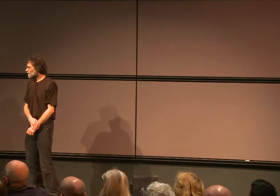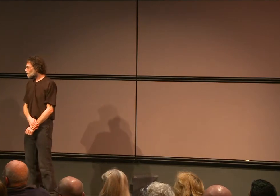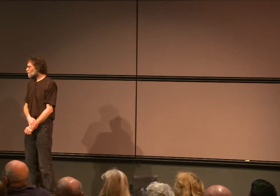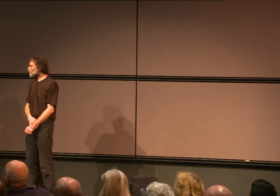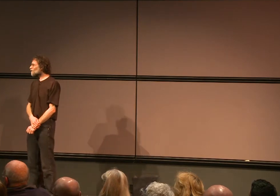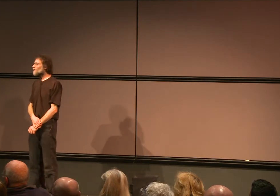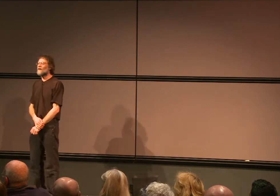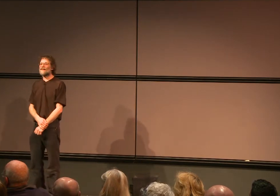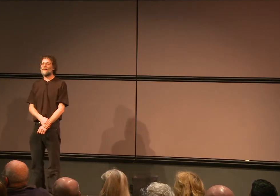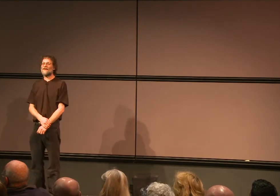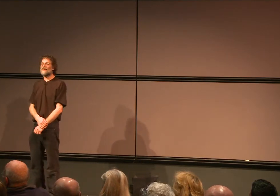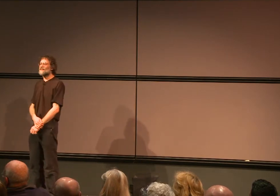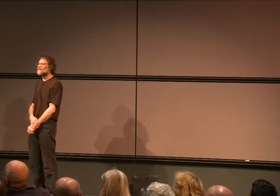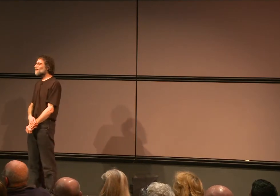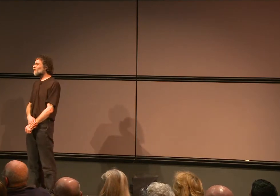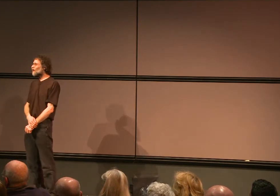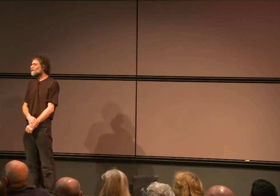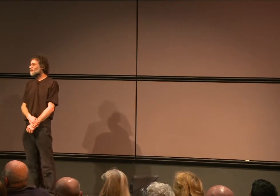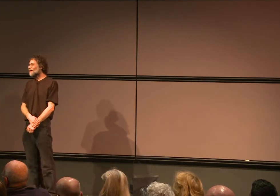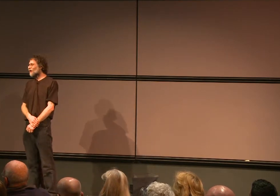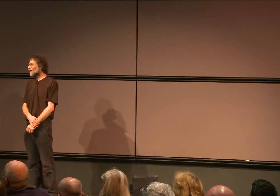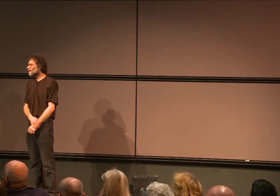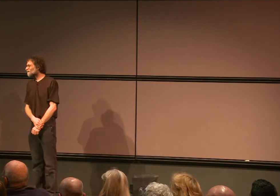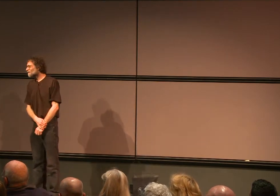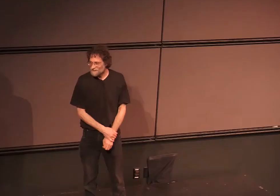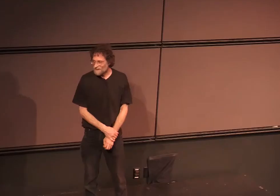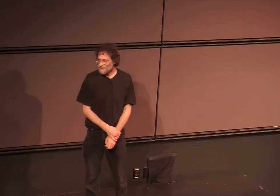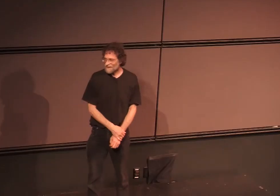The reason we picked him is because he's such a good singer.